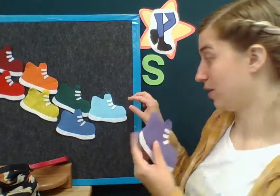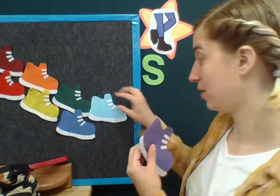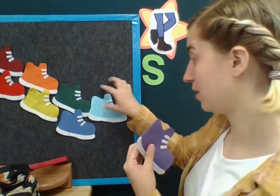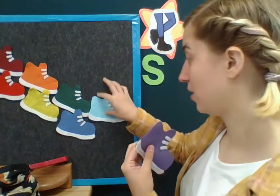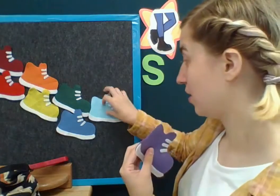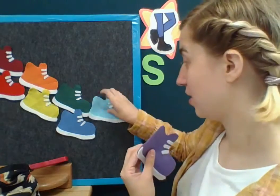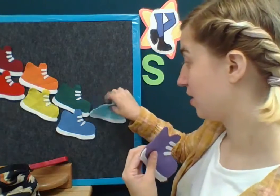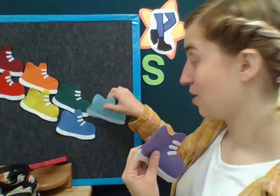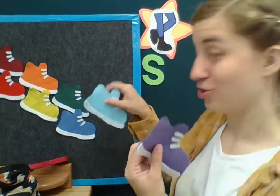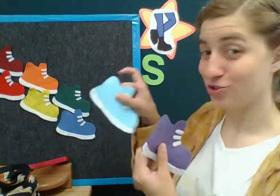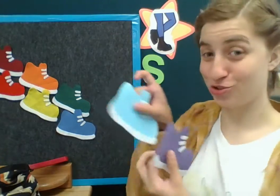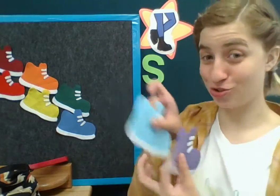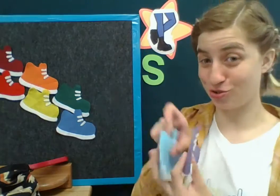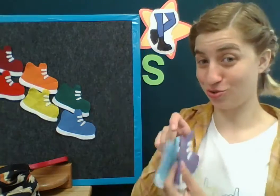1, 2,